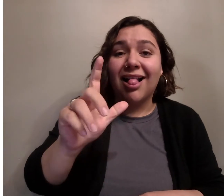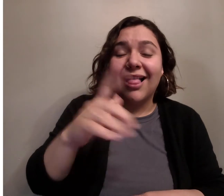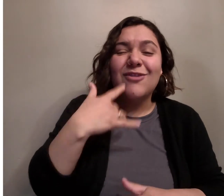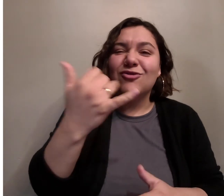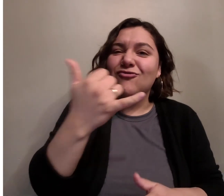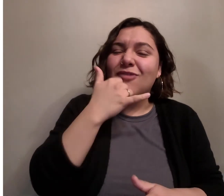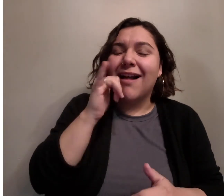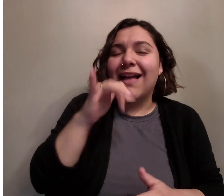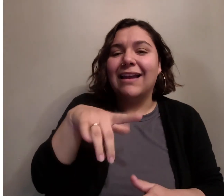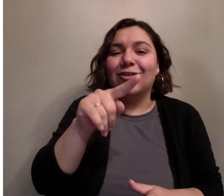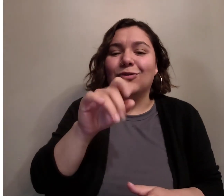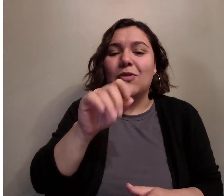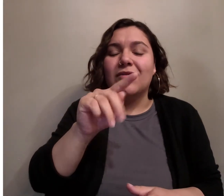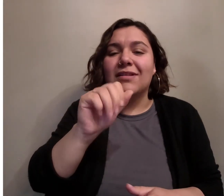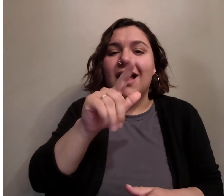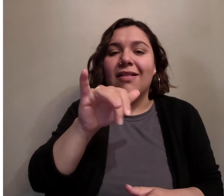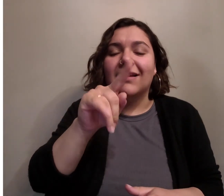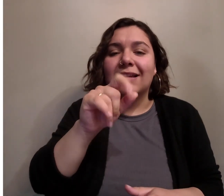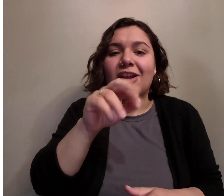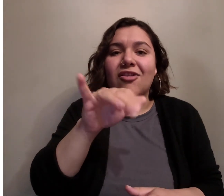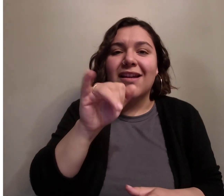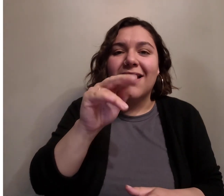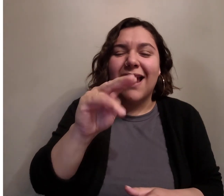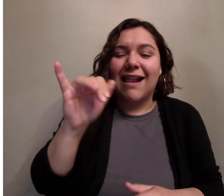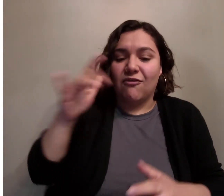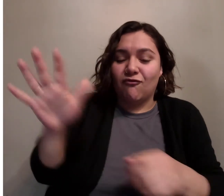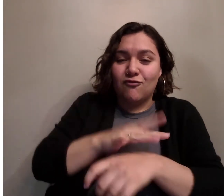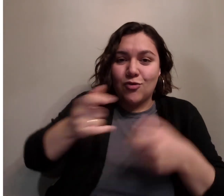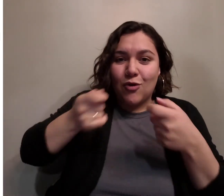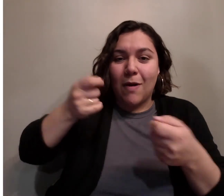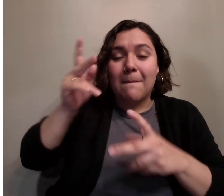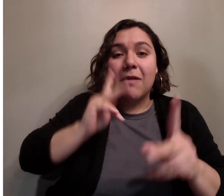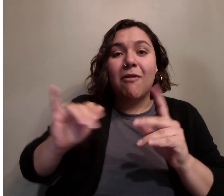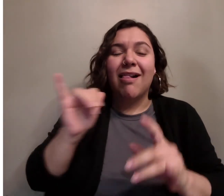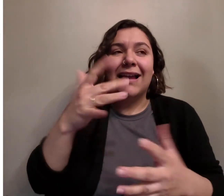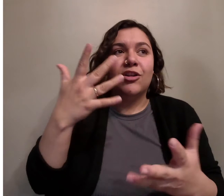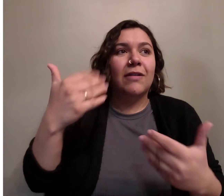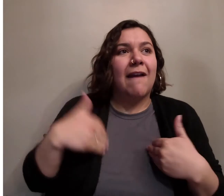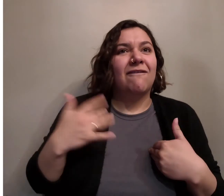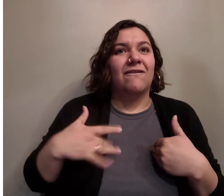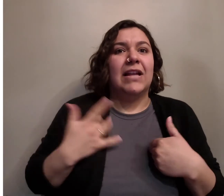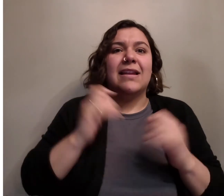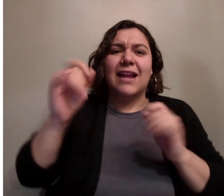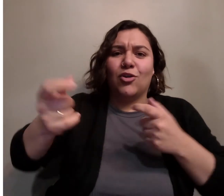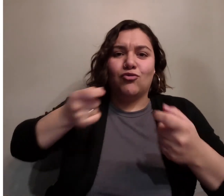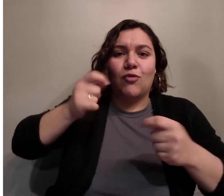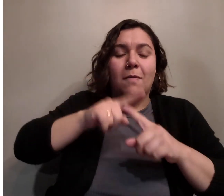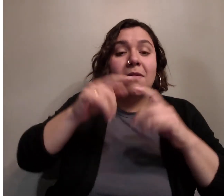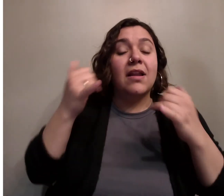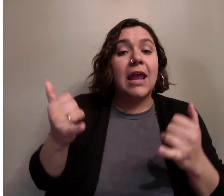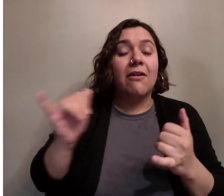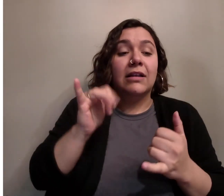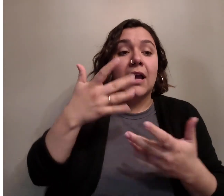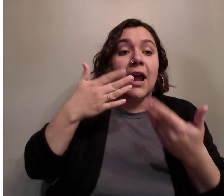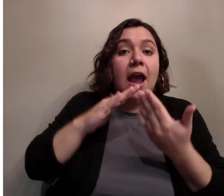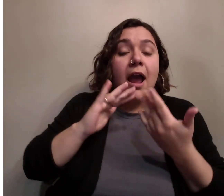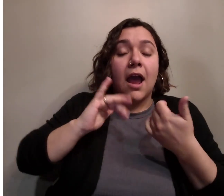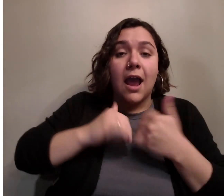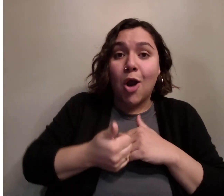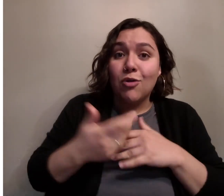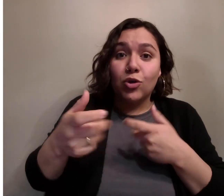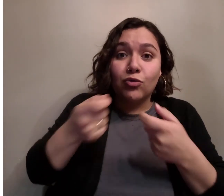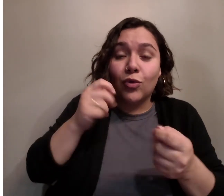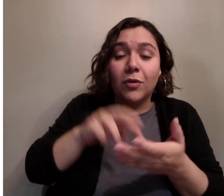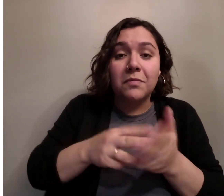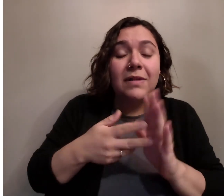wrong in that the totalitarian regime would at least like to have the semblance of being in control. But now